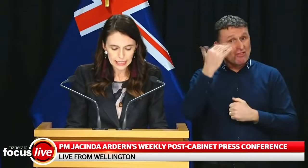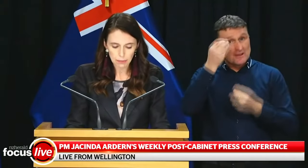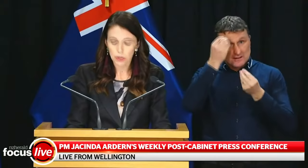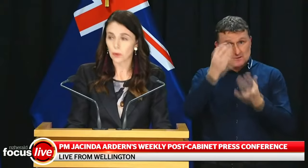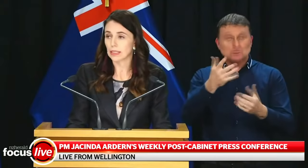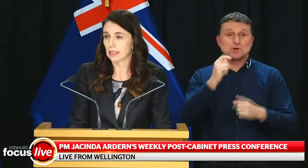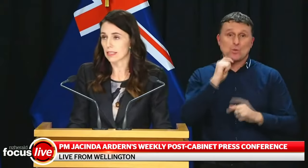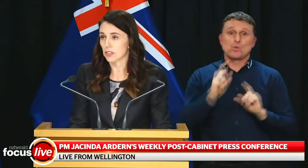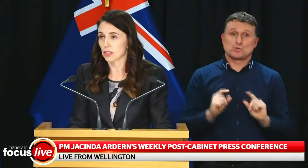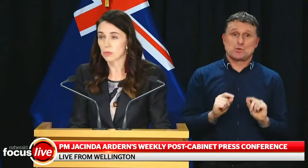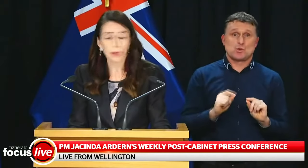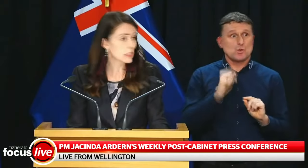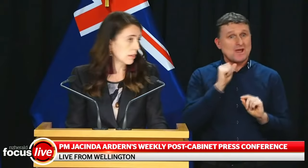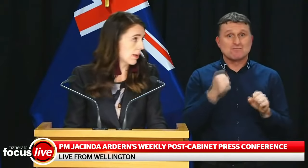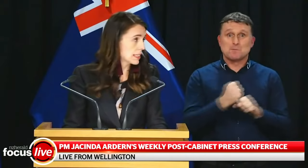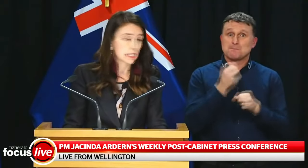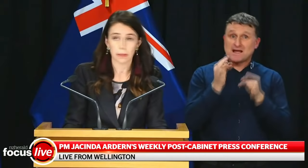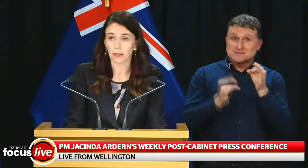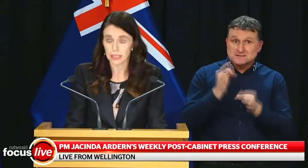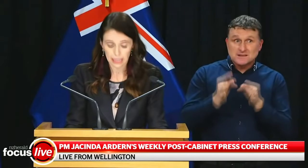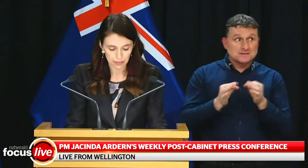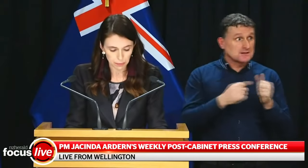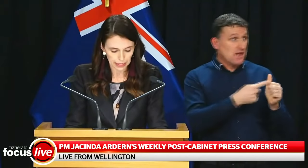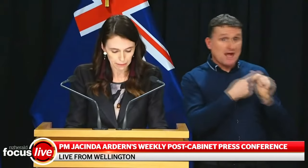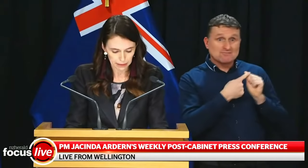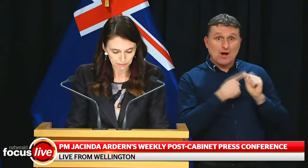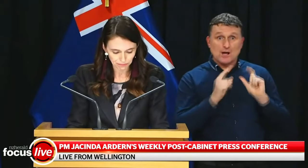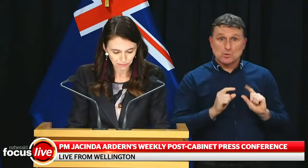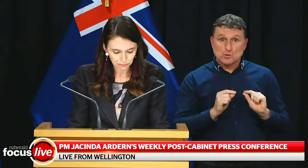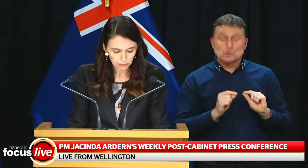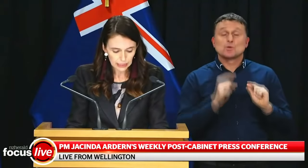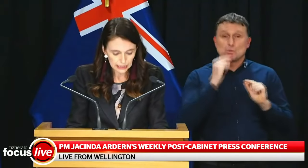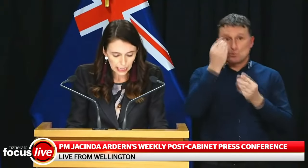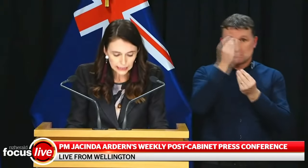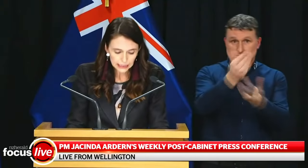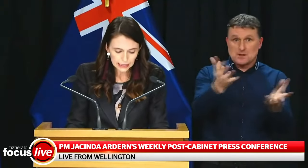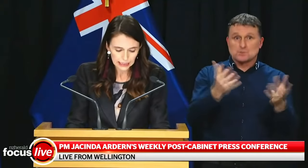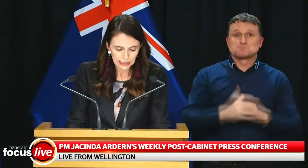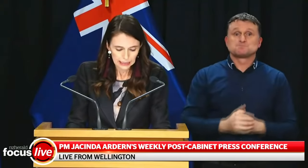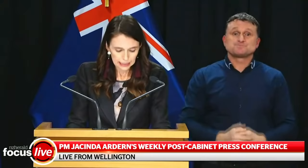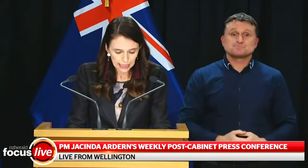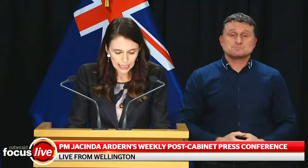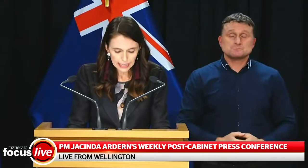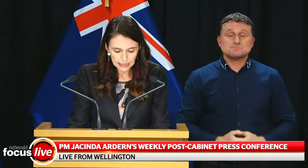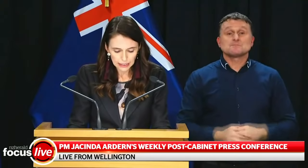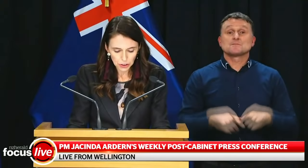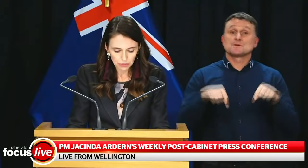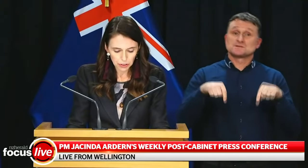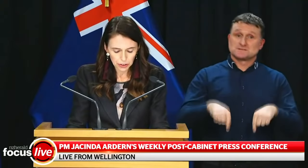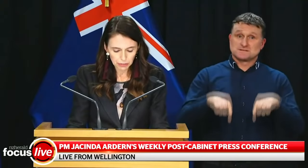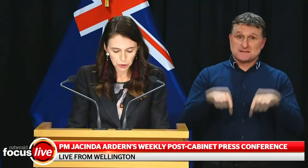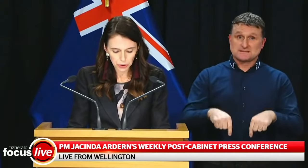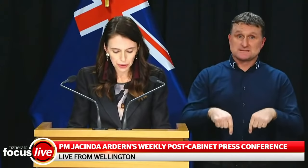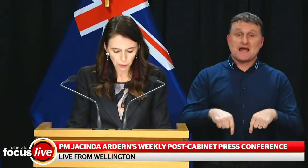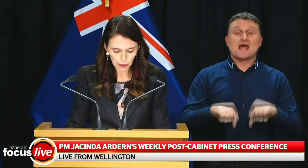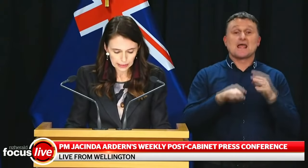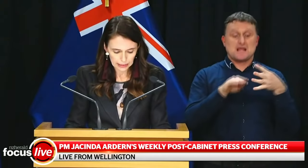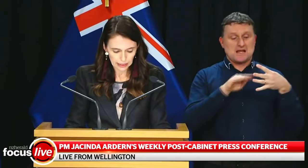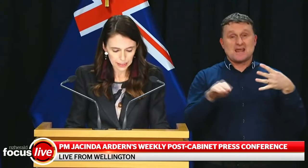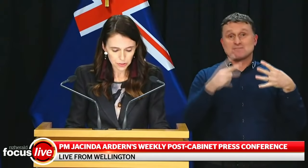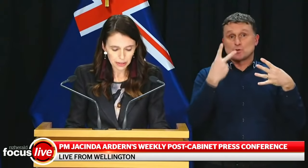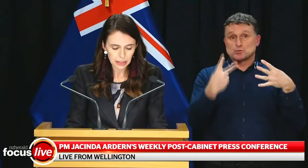any subsequent decisions once advice has been received by Cabinet. Lastly, today, the extension of Alert Level 2